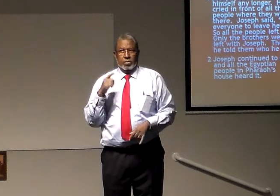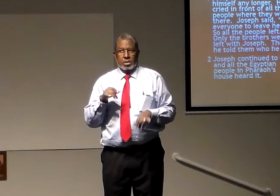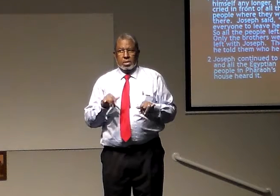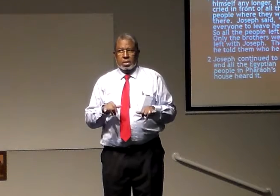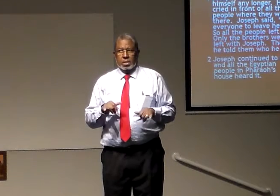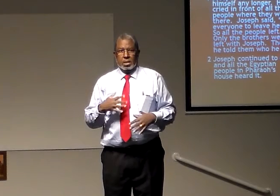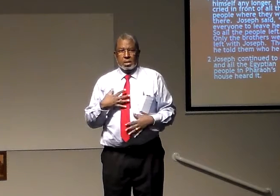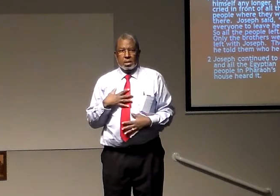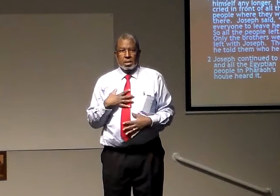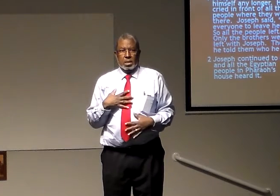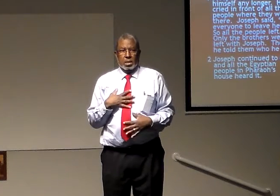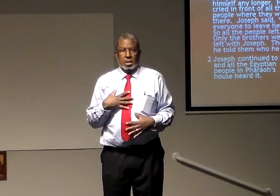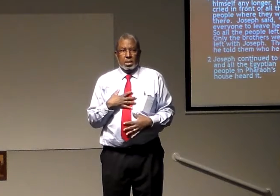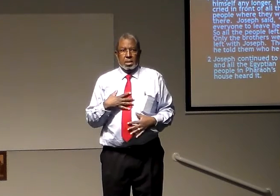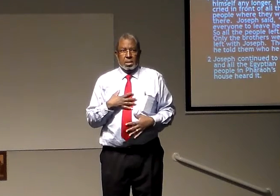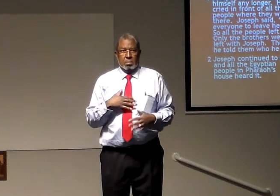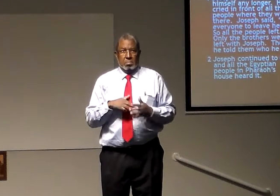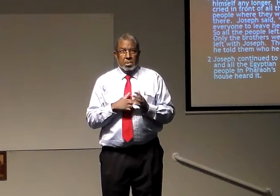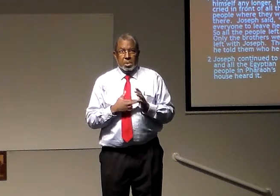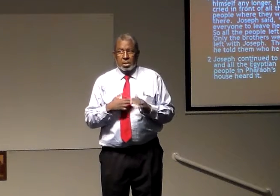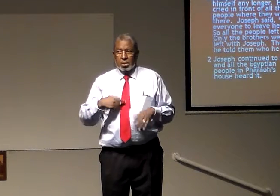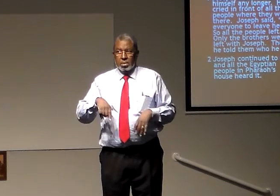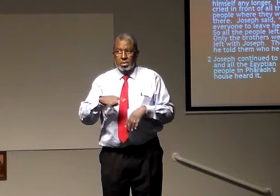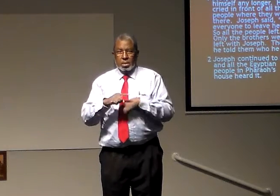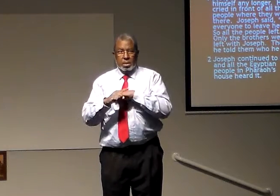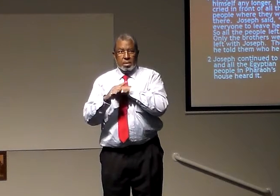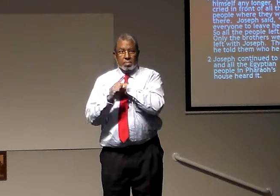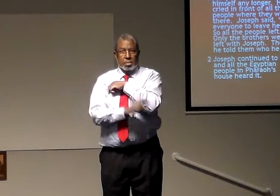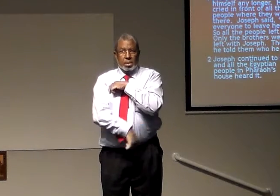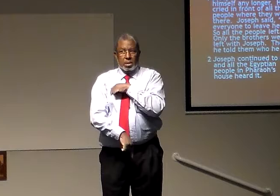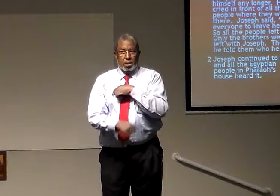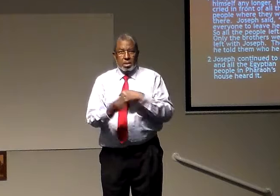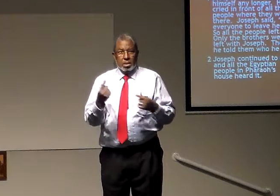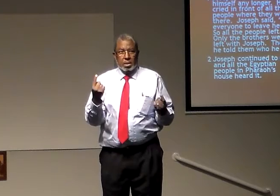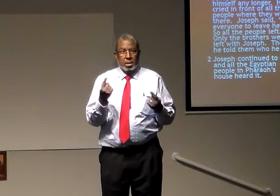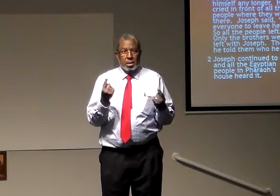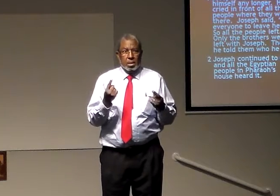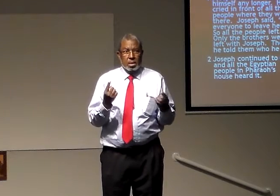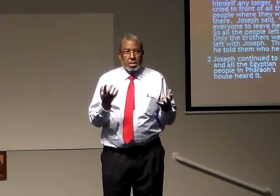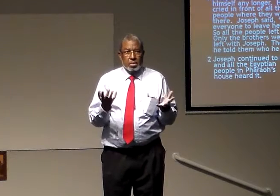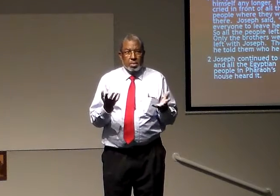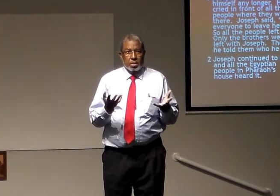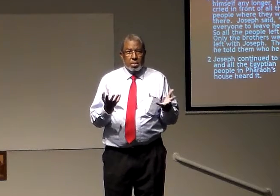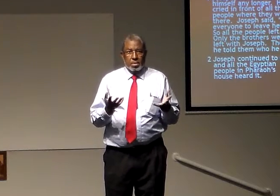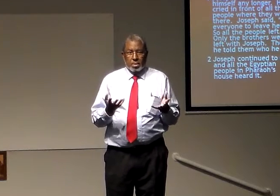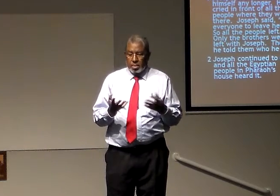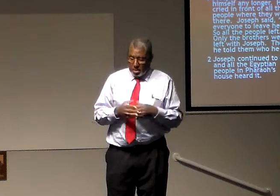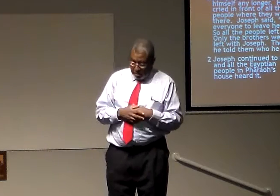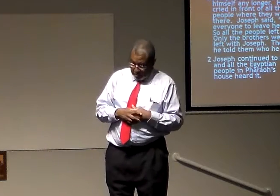Man says, uh-oh, what do we do? What do we do? Means we're going to get punished or something?